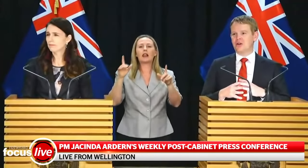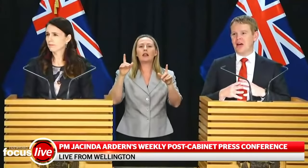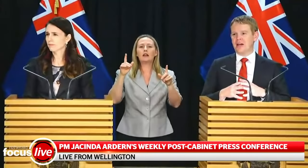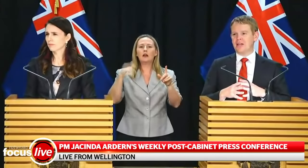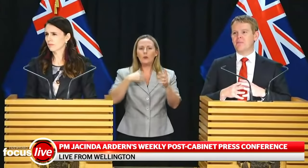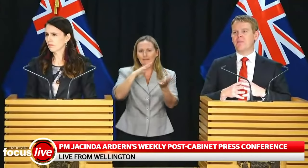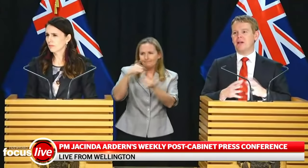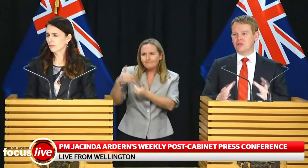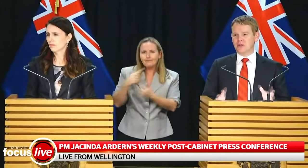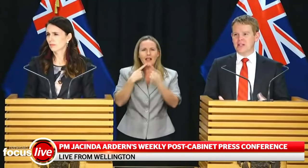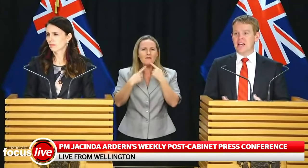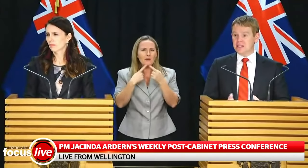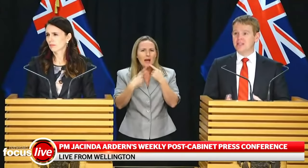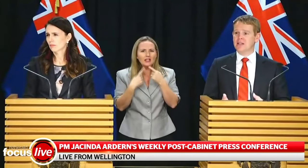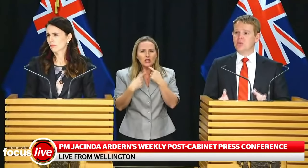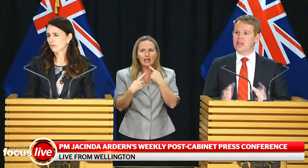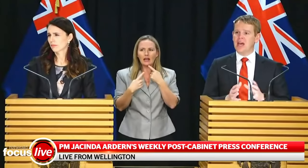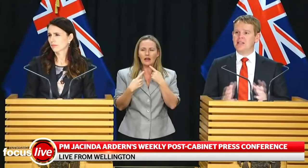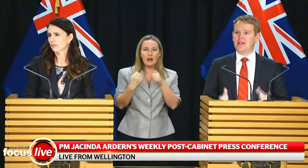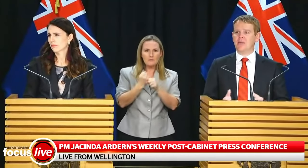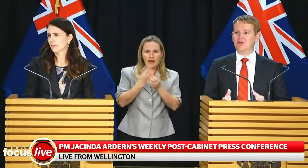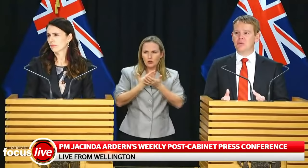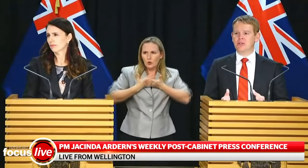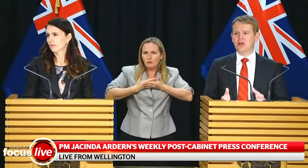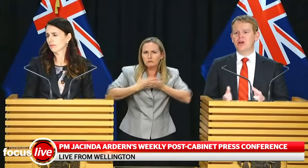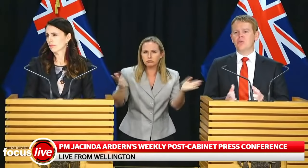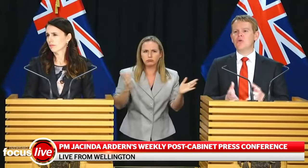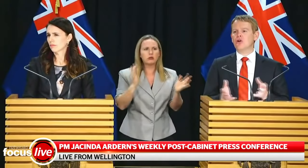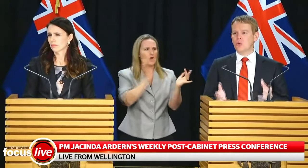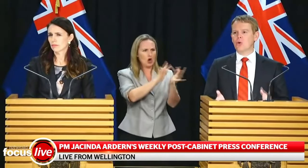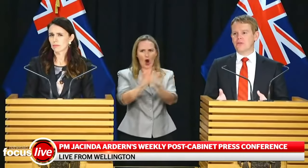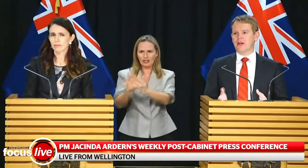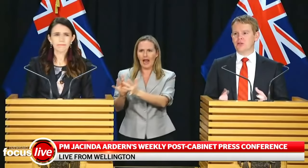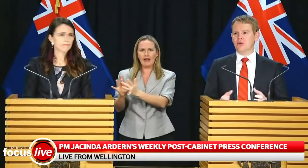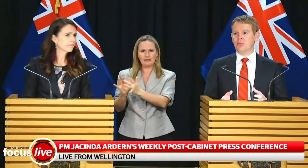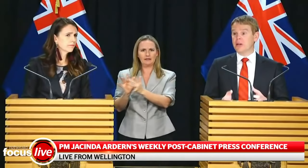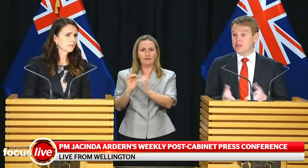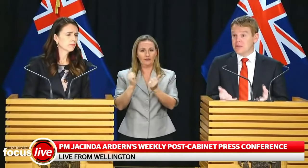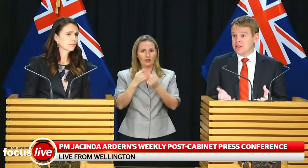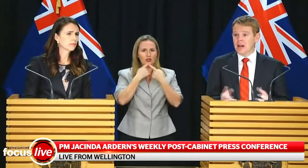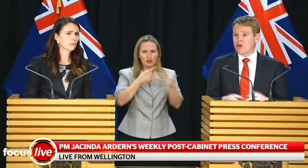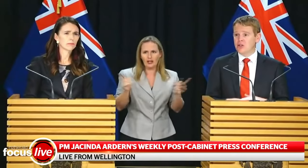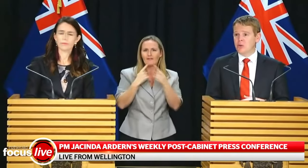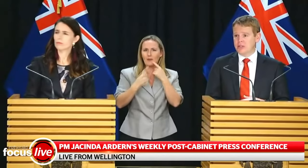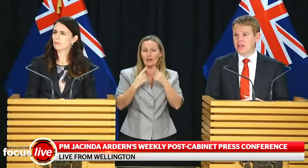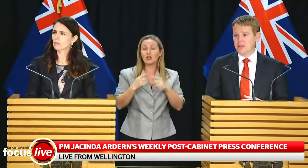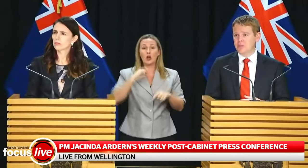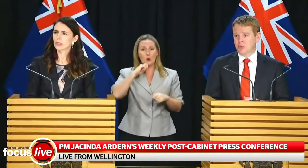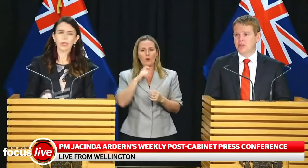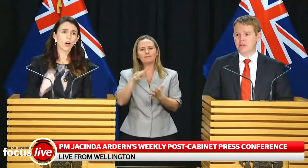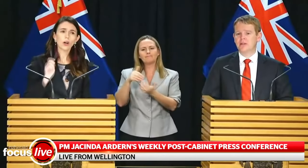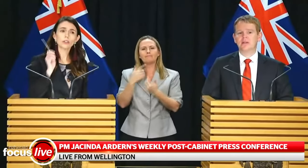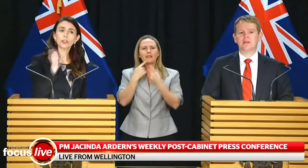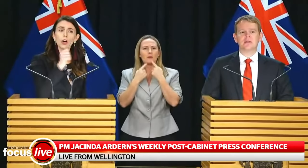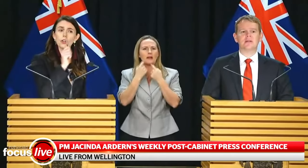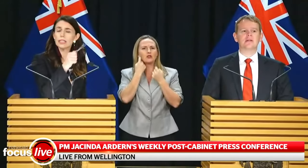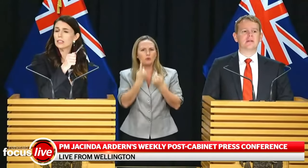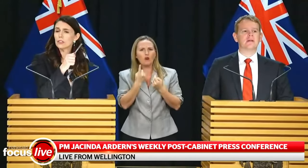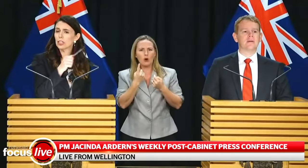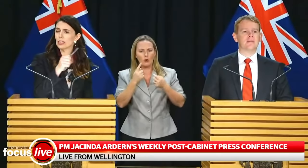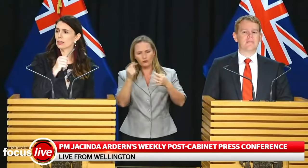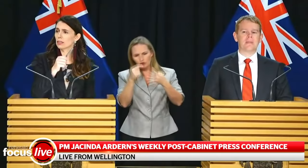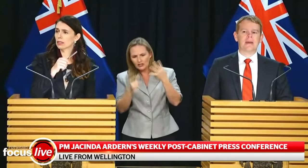to create as much of a net as we can to capture everyone. So we'll look at all of that tomorrow. But it's encouraging what we're seeing at this point. I'll go